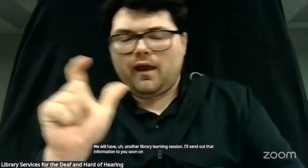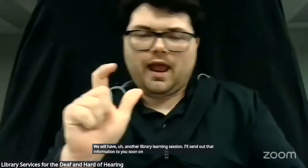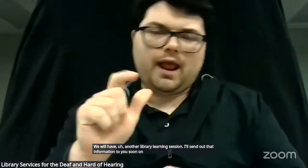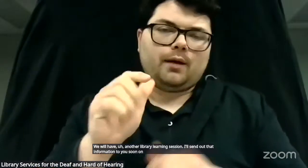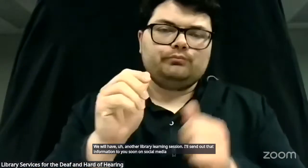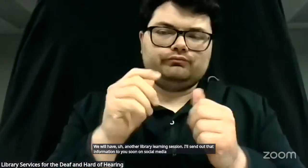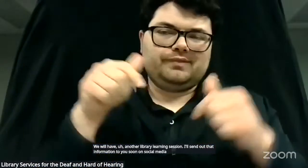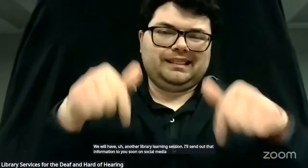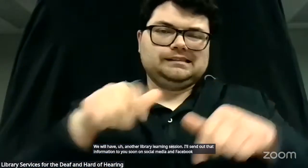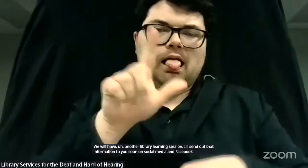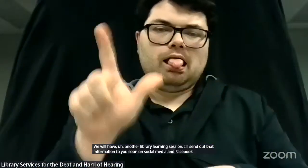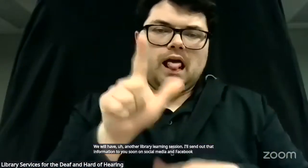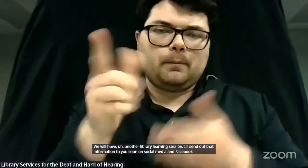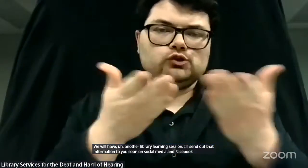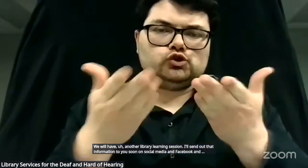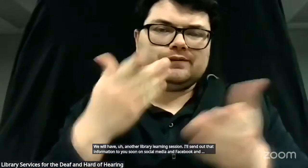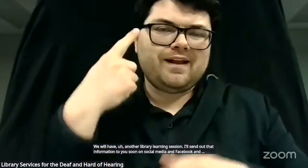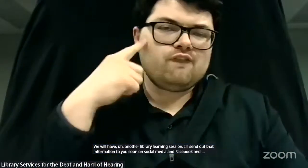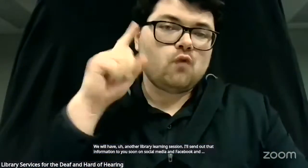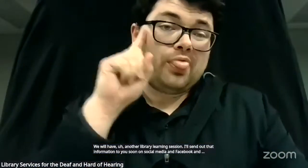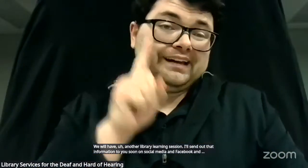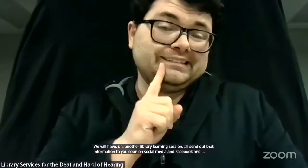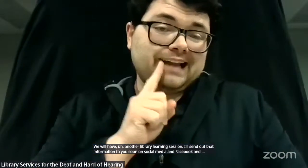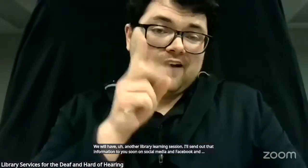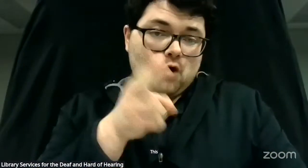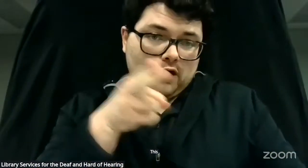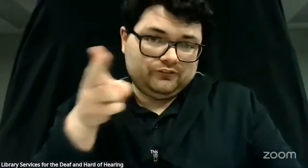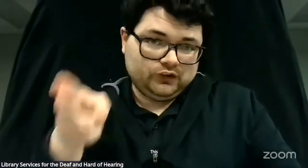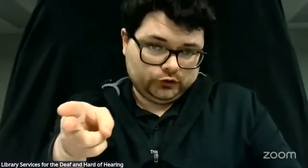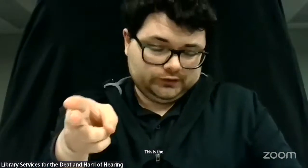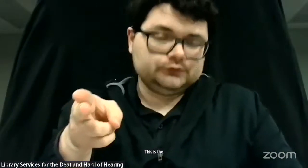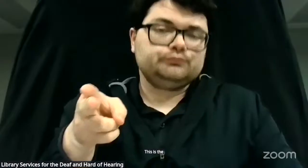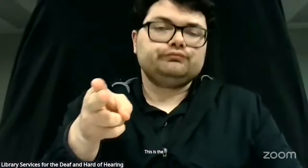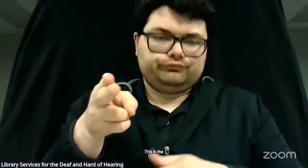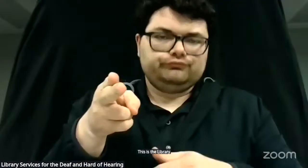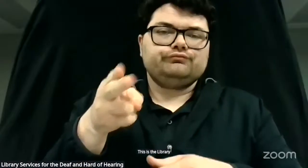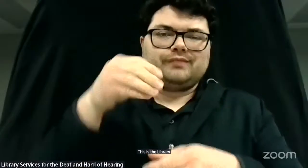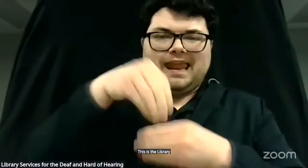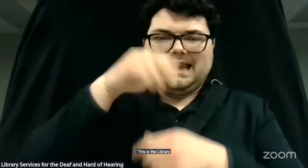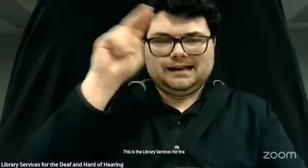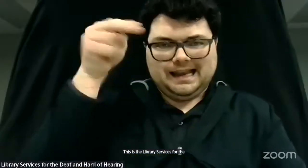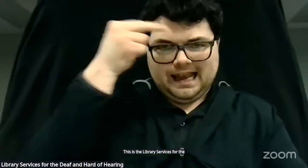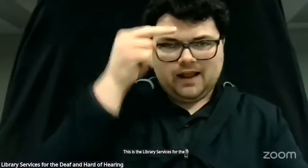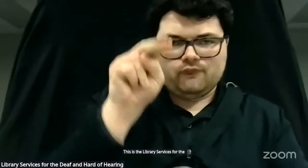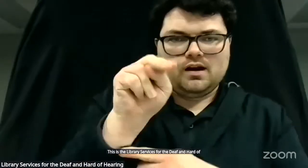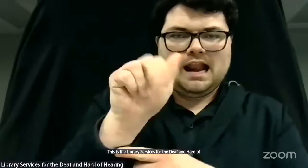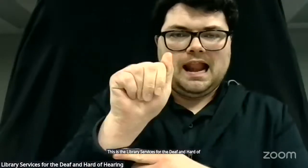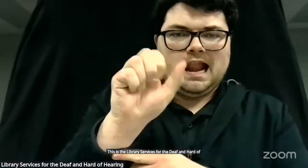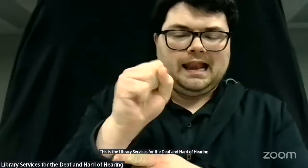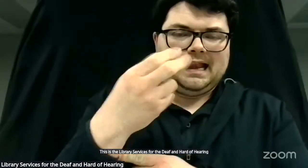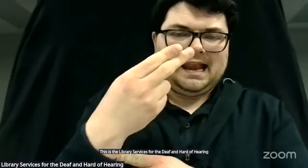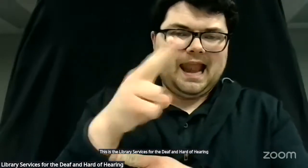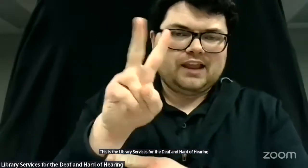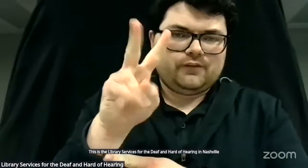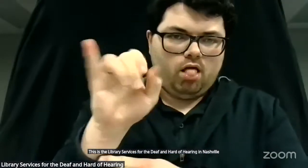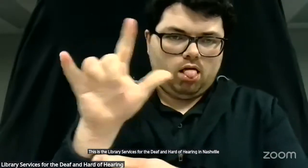and Facebook and Instagram. This is the library services for the deaf and hard of hearing in Nashville, Tennessee.